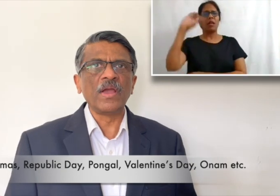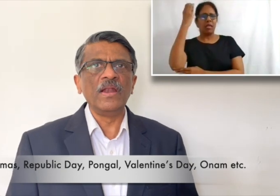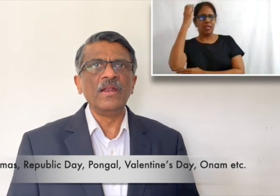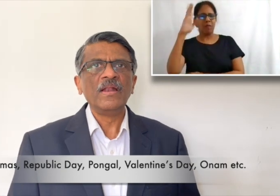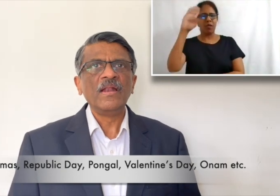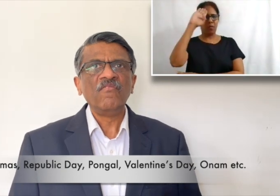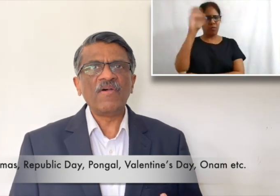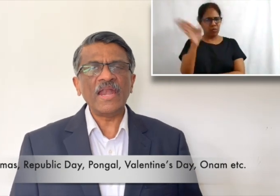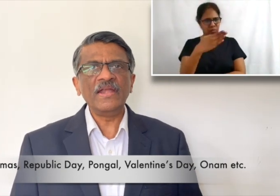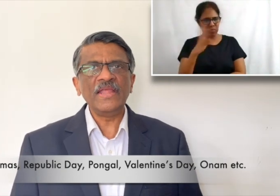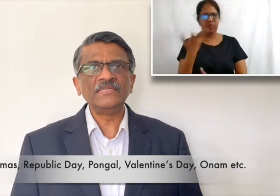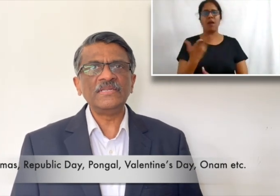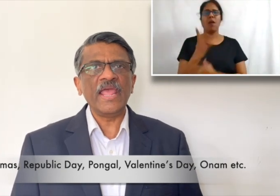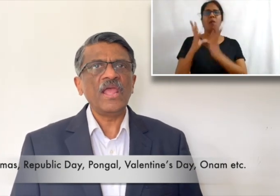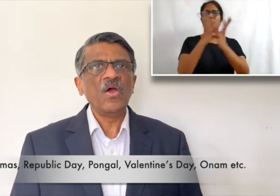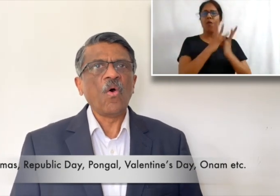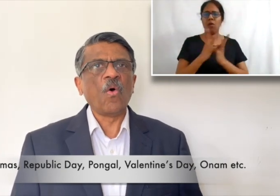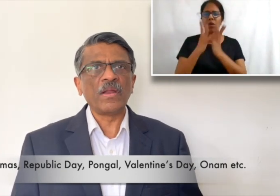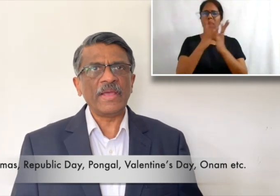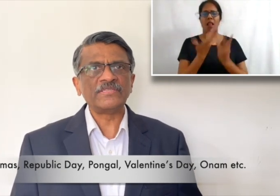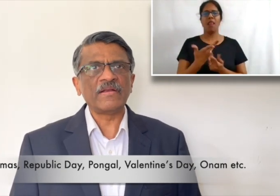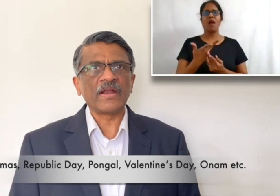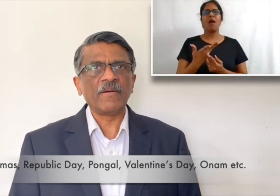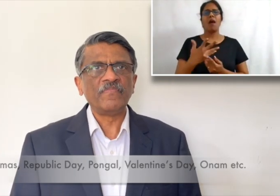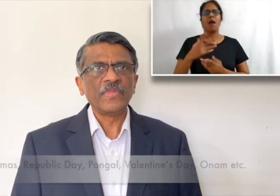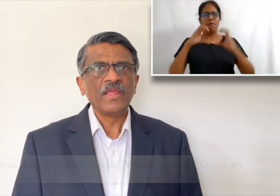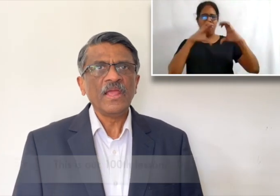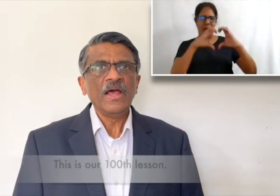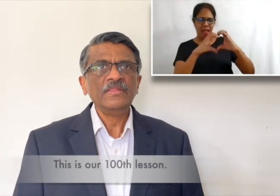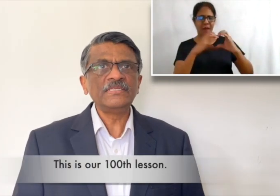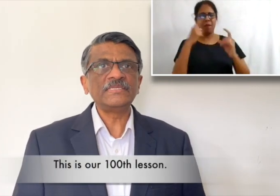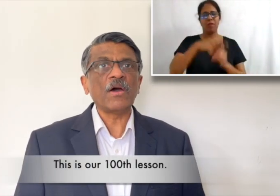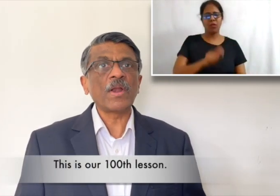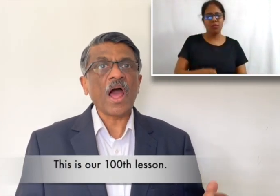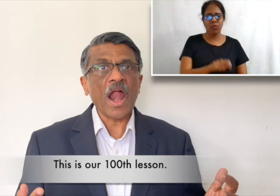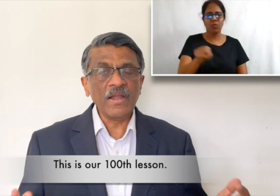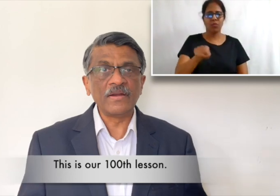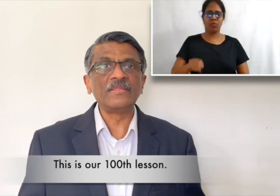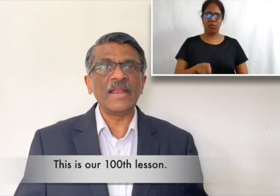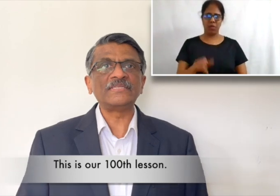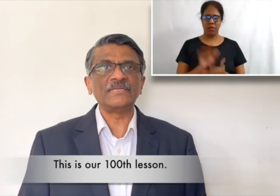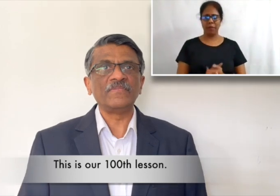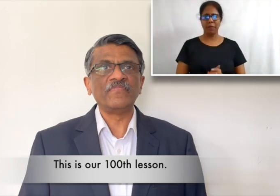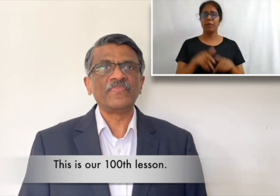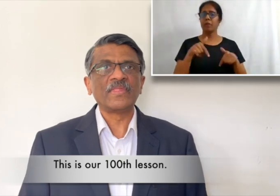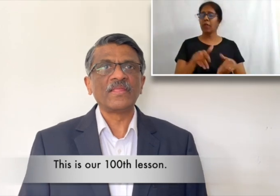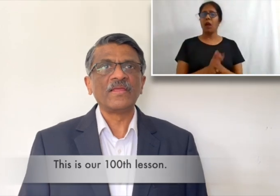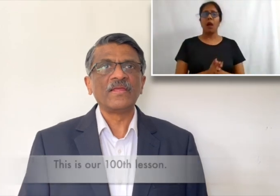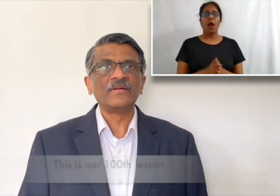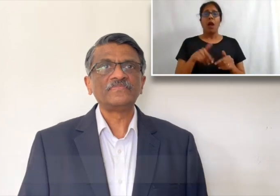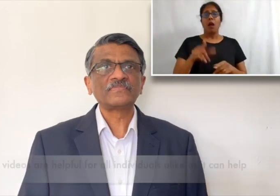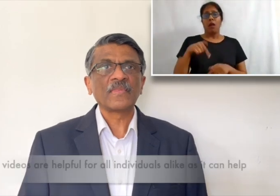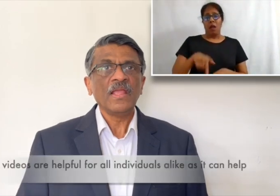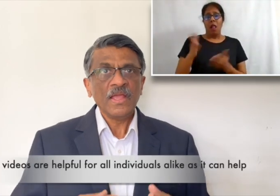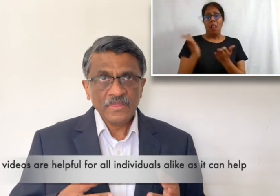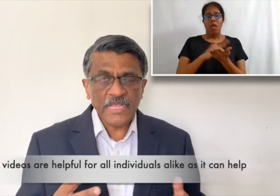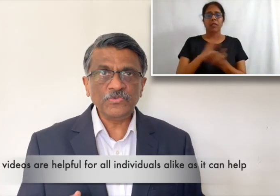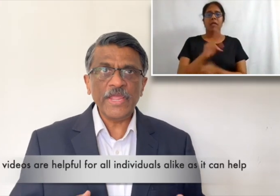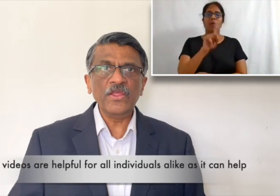Pongal, Valentine's Day, Onam, etc. This is our 100th lesson. These